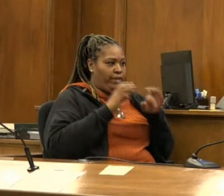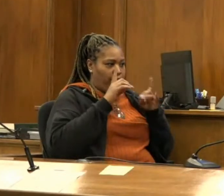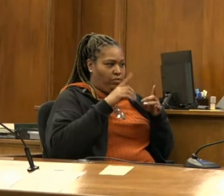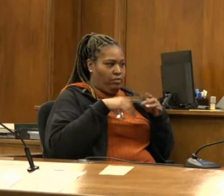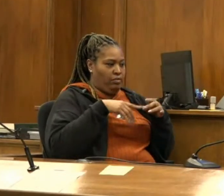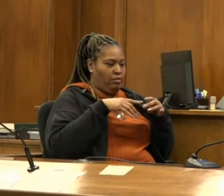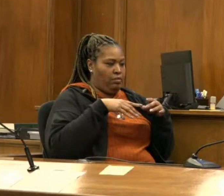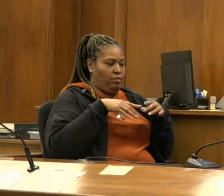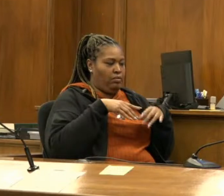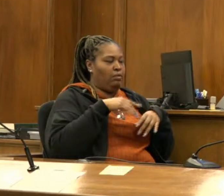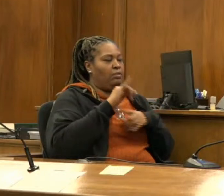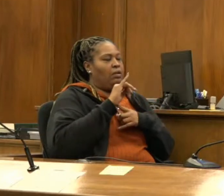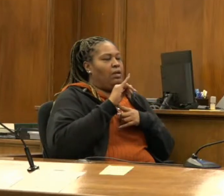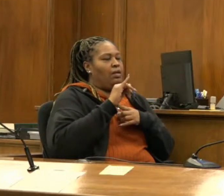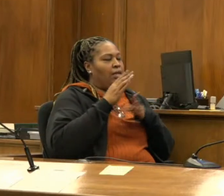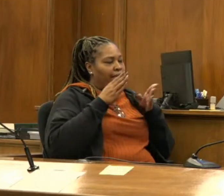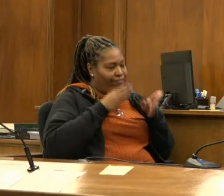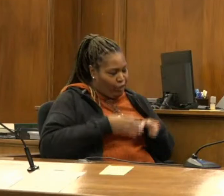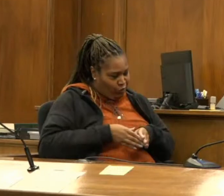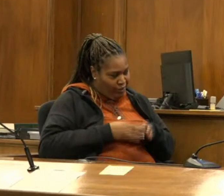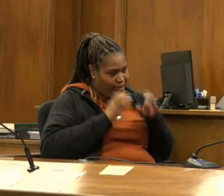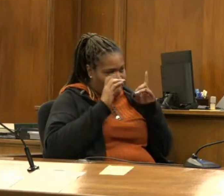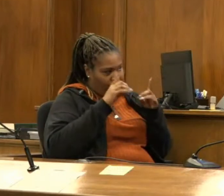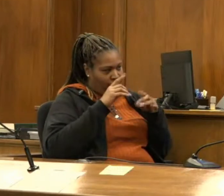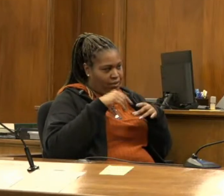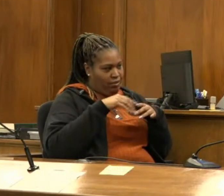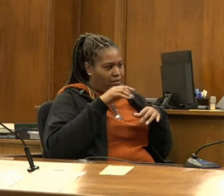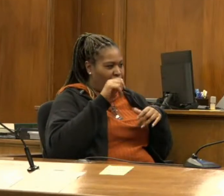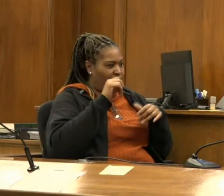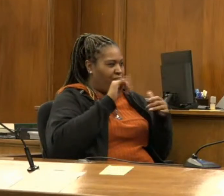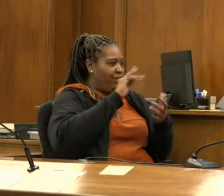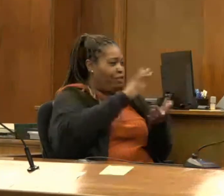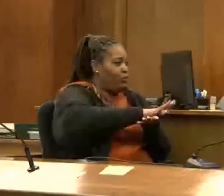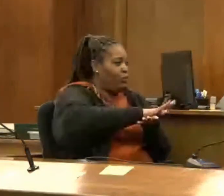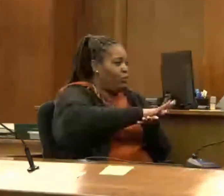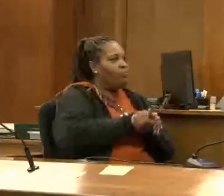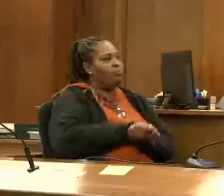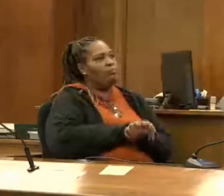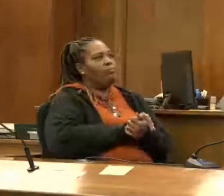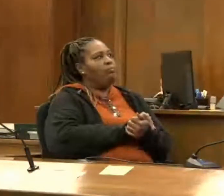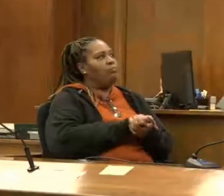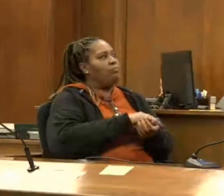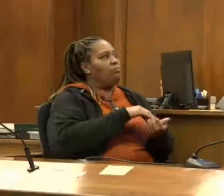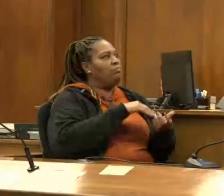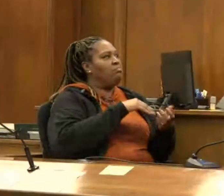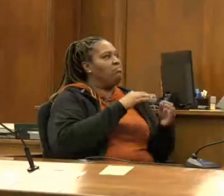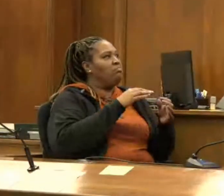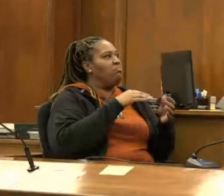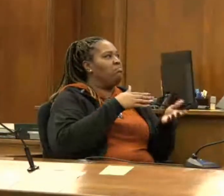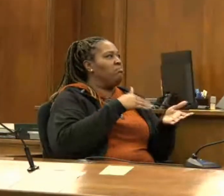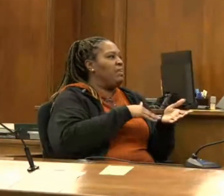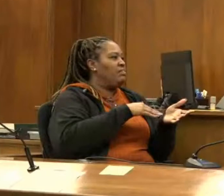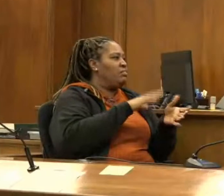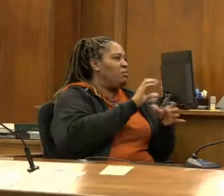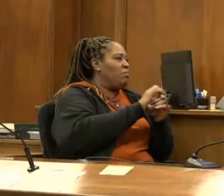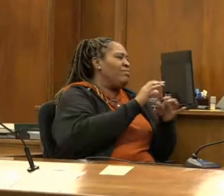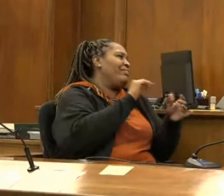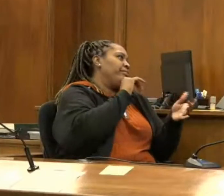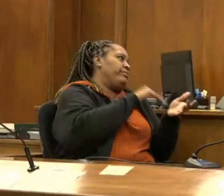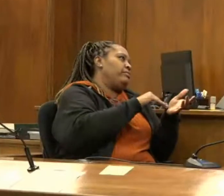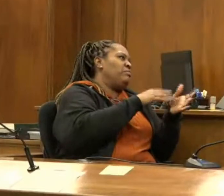Like at someone's IEP, individual education plan, those meetings in schools.